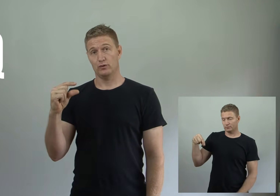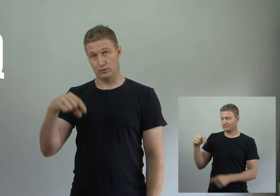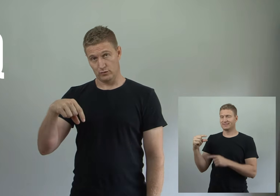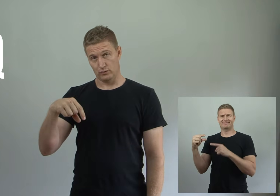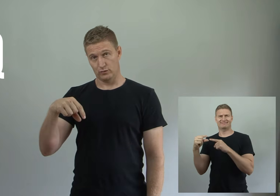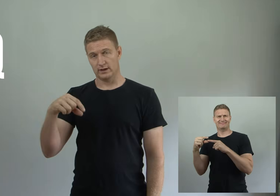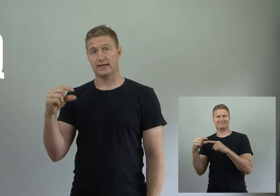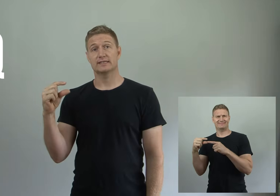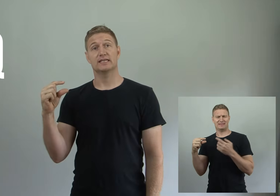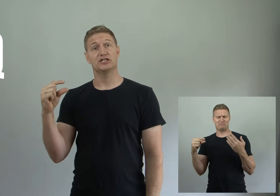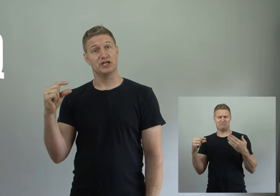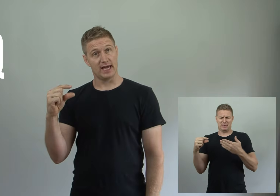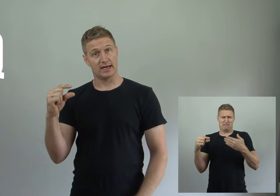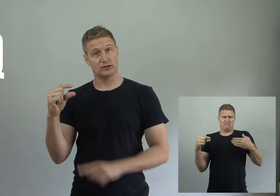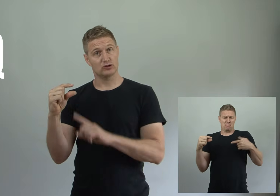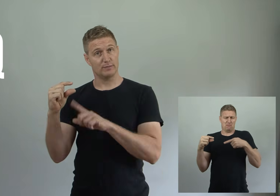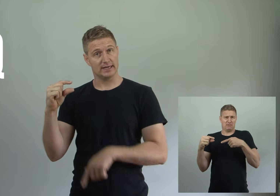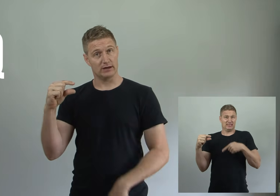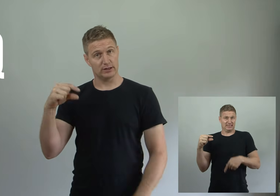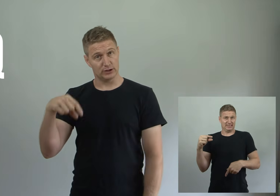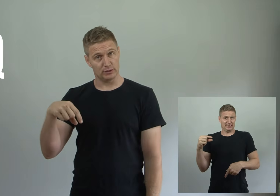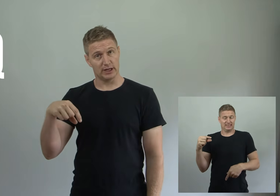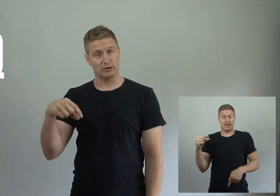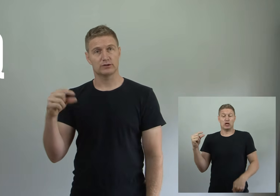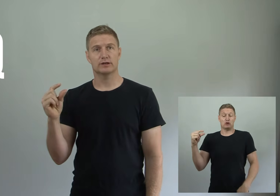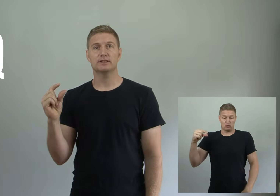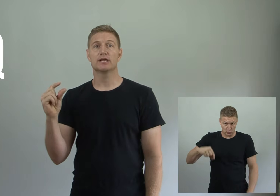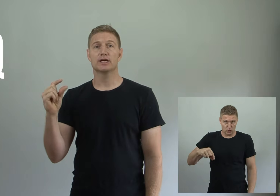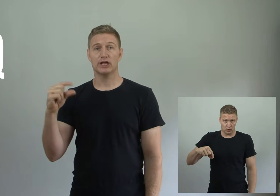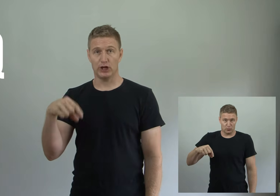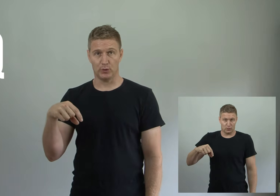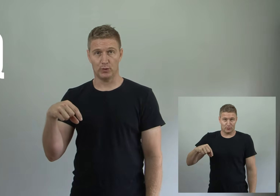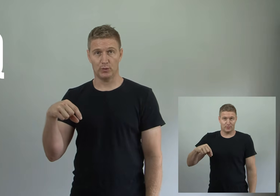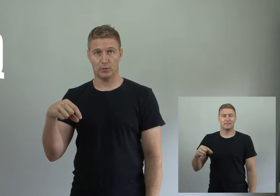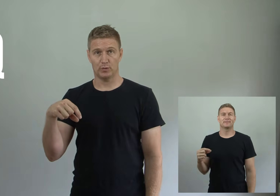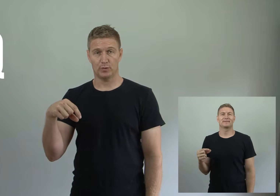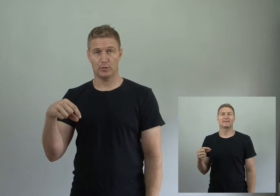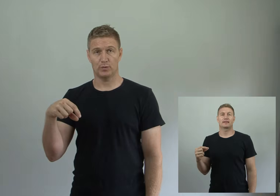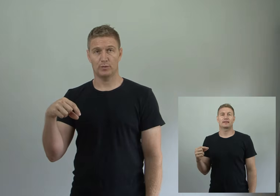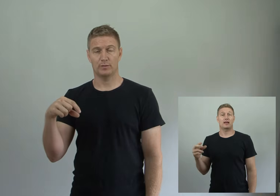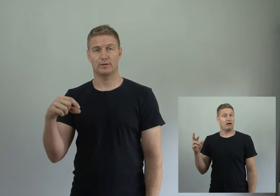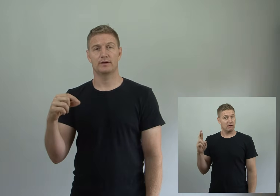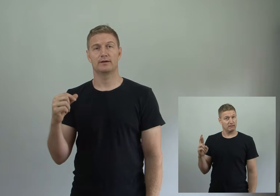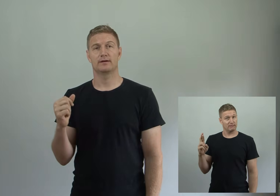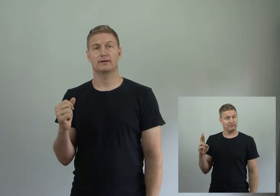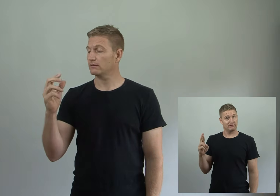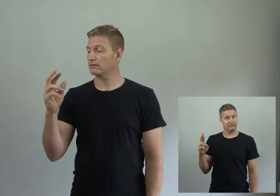Q is the G hand dropping down into a Q, so it's Q.